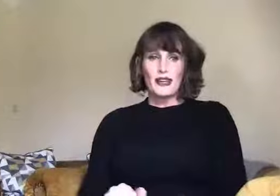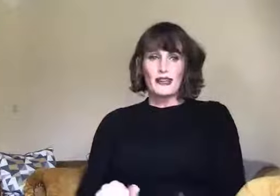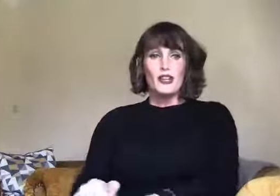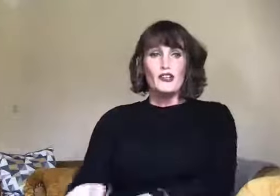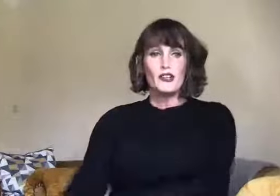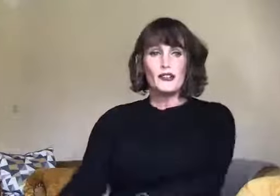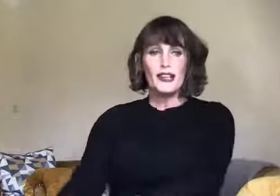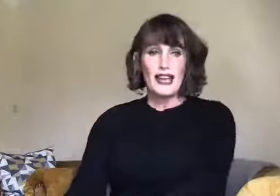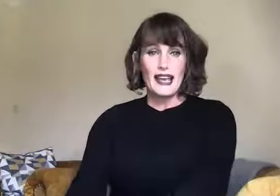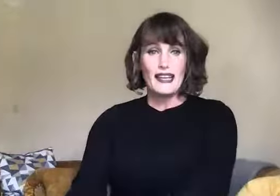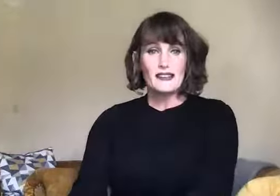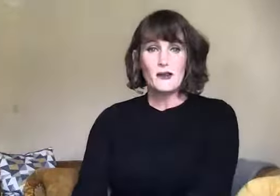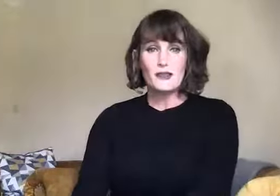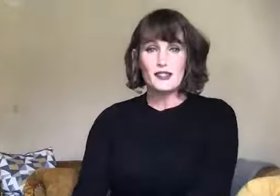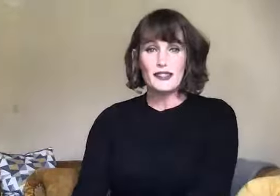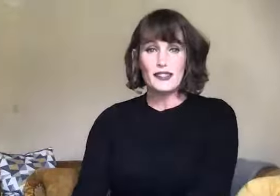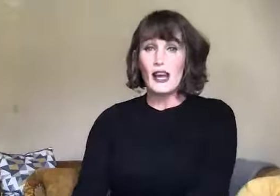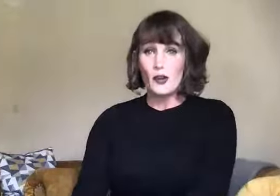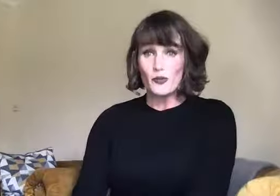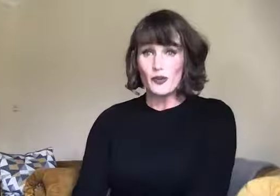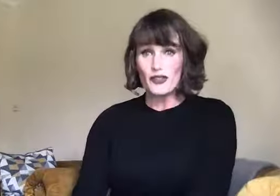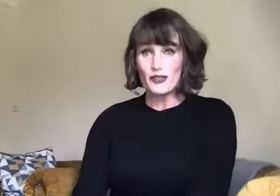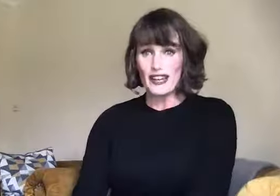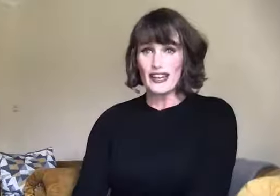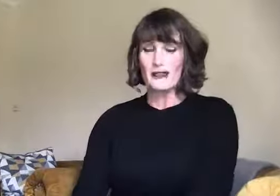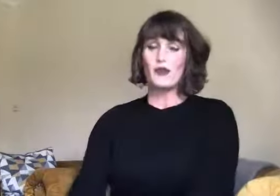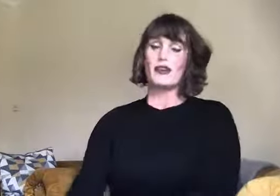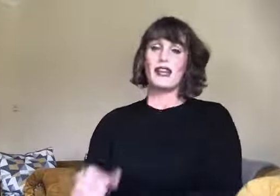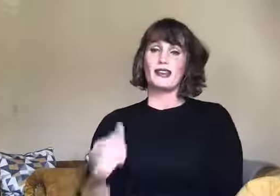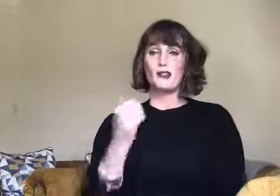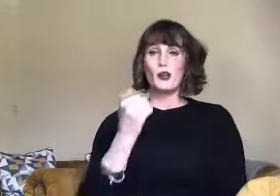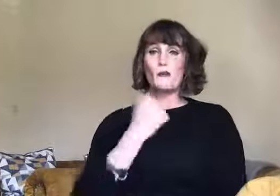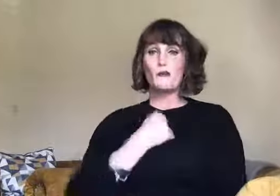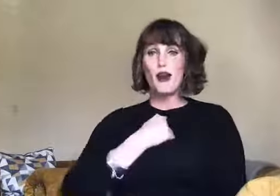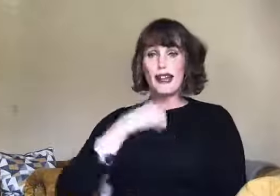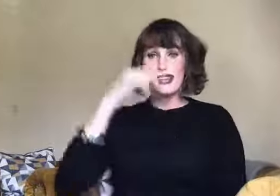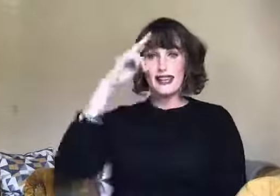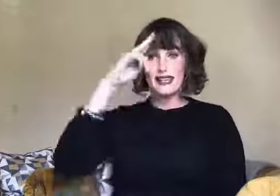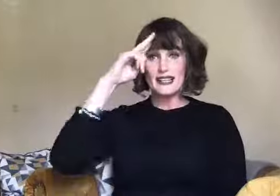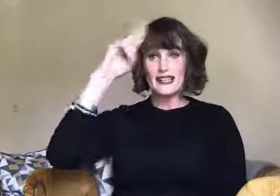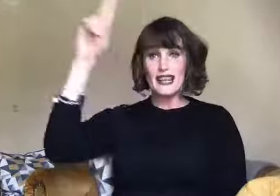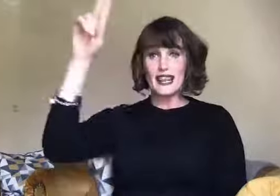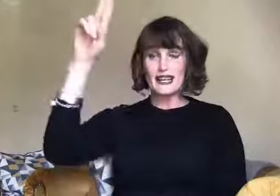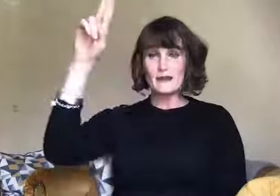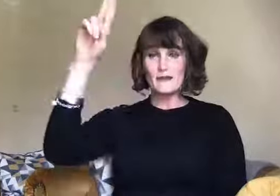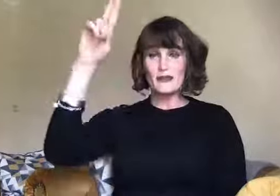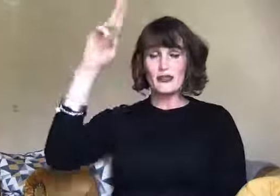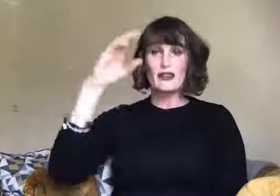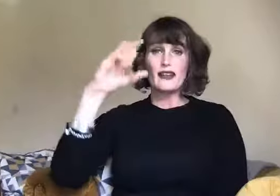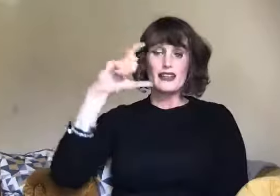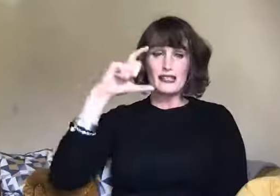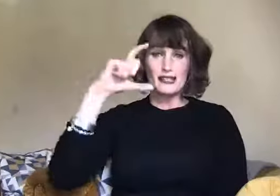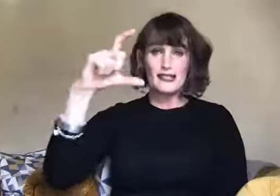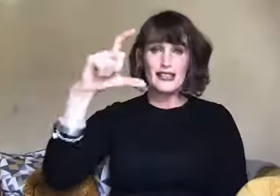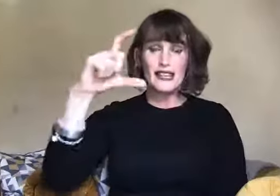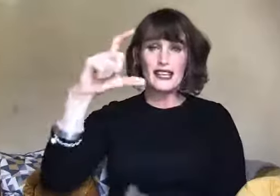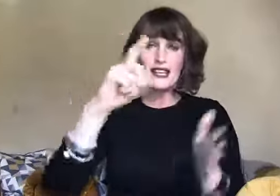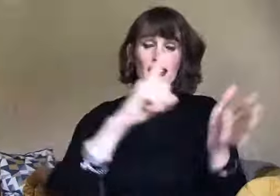Okay, so Claire, I'm just going to help you with your name. Okay, so my name is